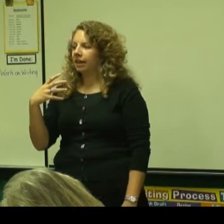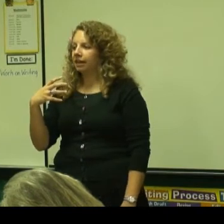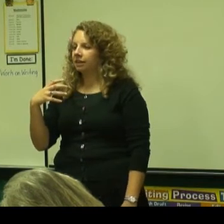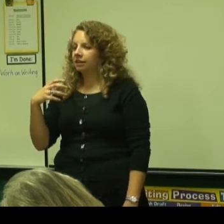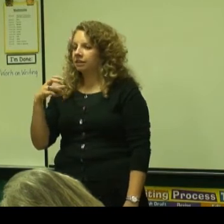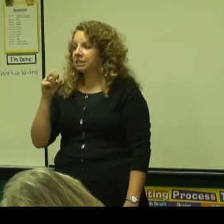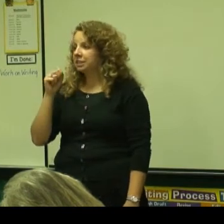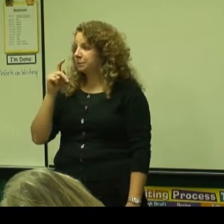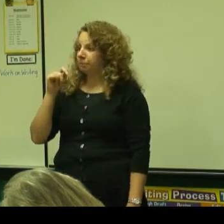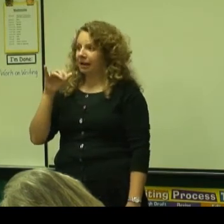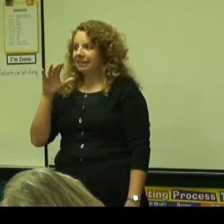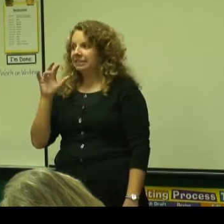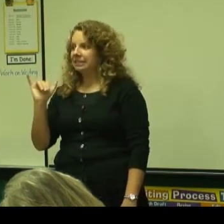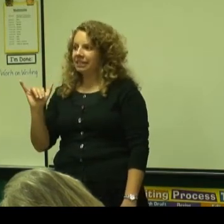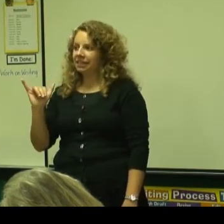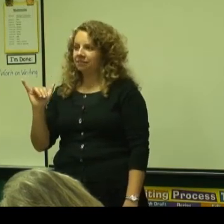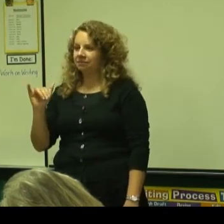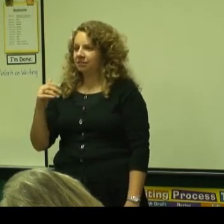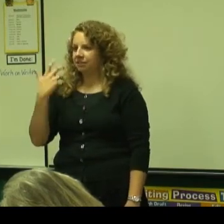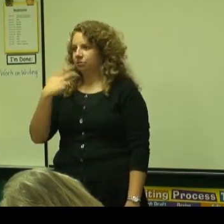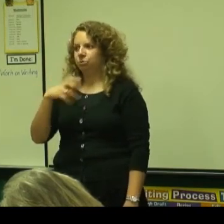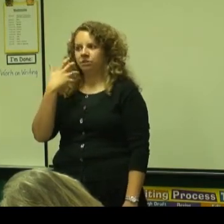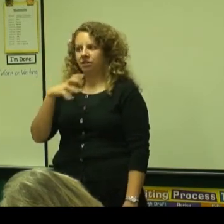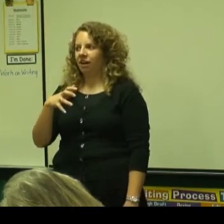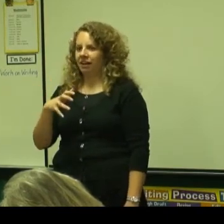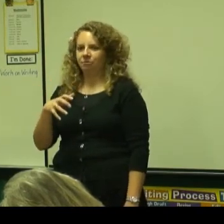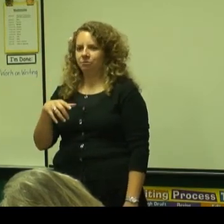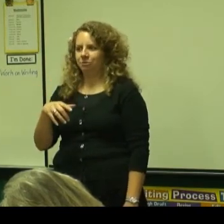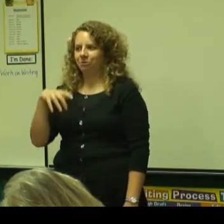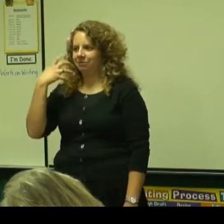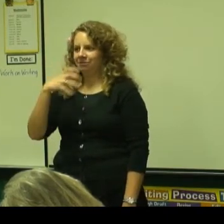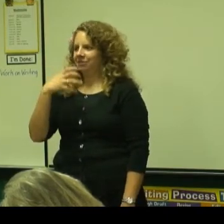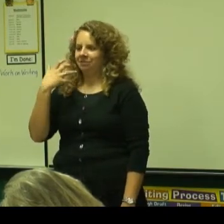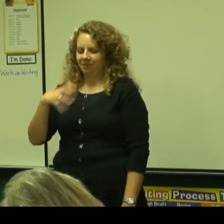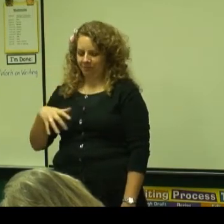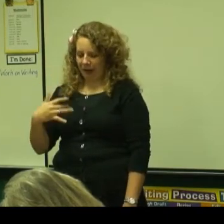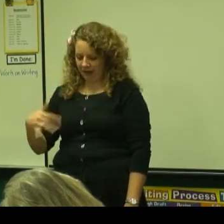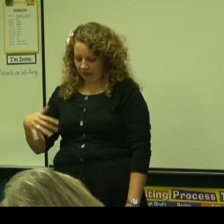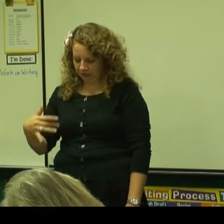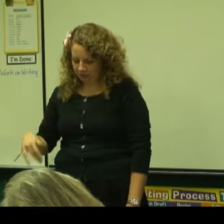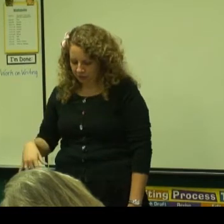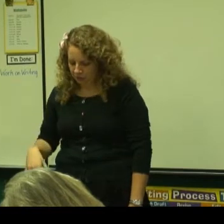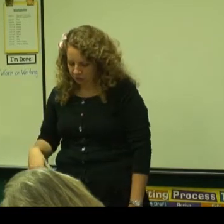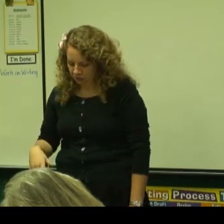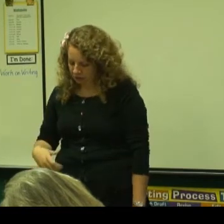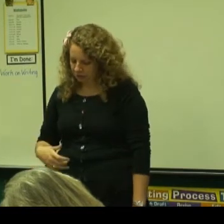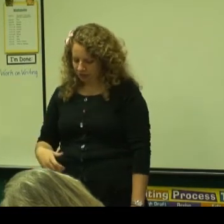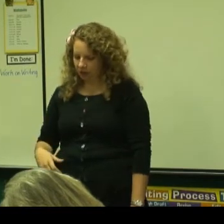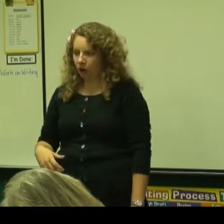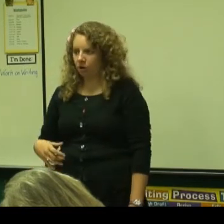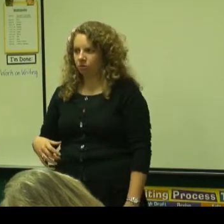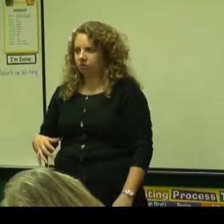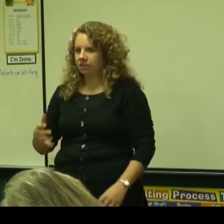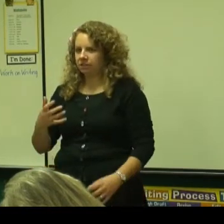like spicy. Ooh, it's hot. Ooh. Wow. Or it can be like, oh, it's